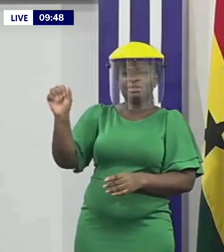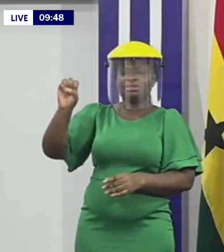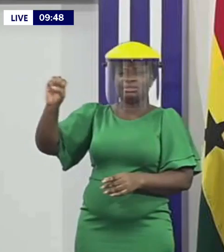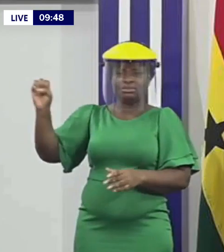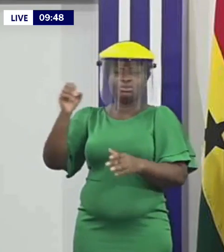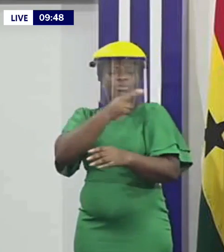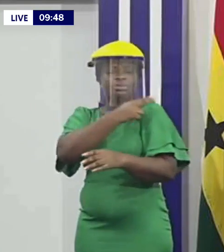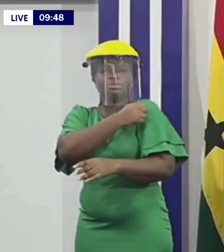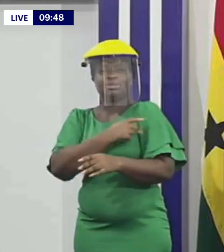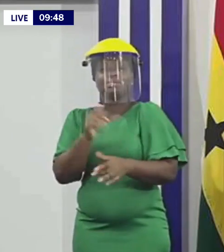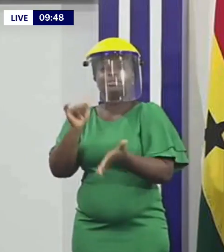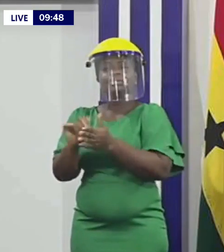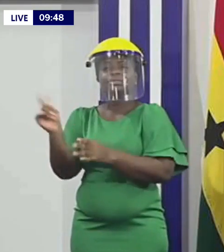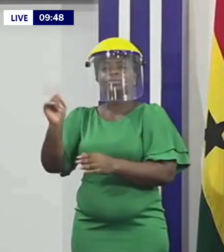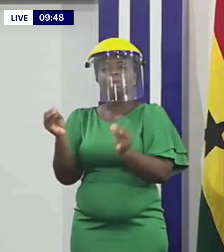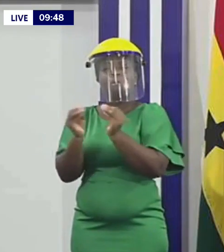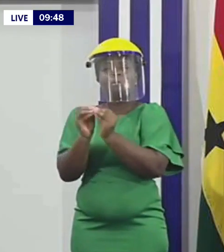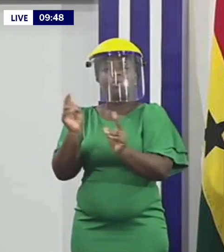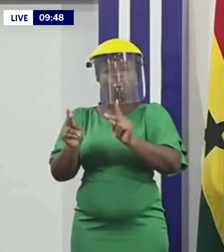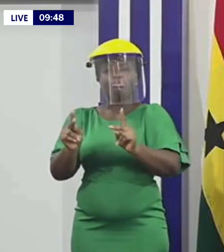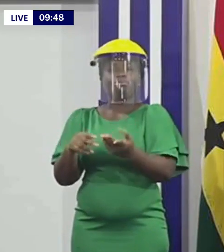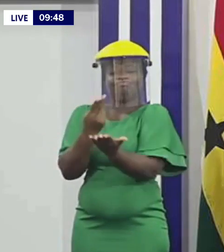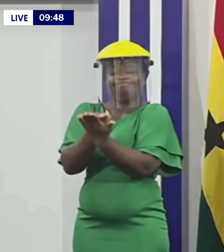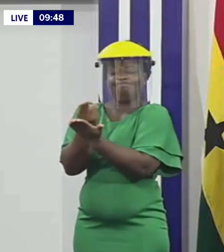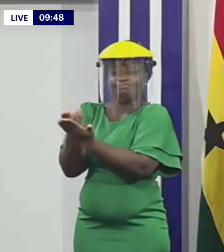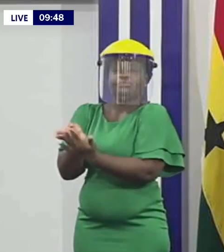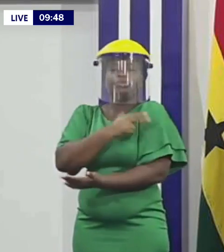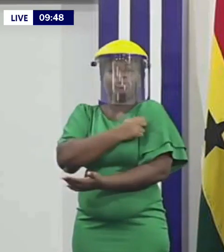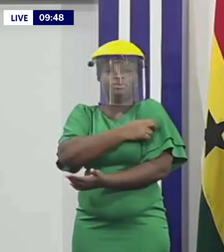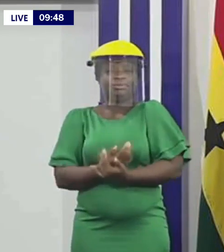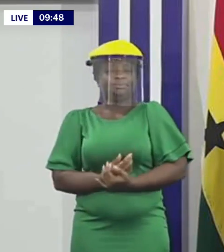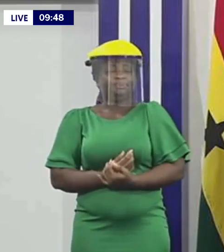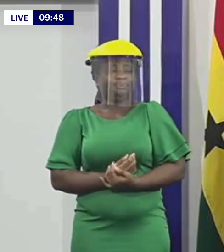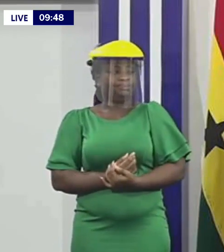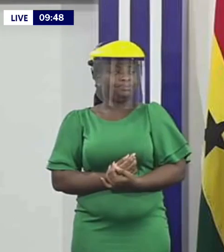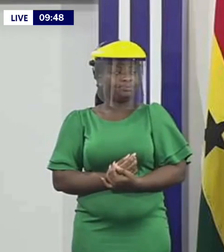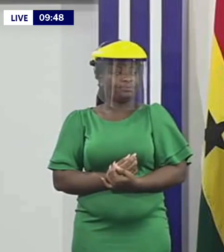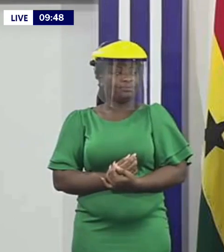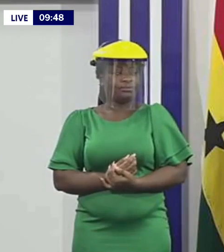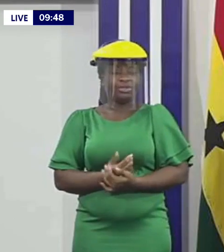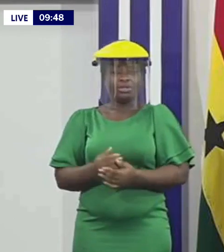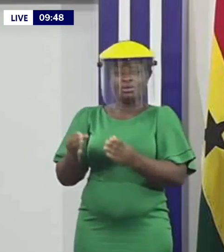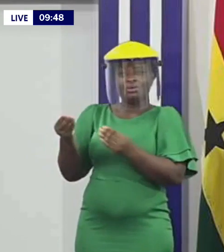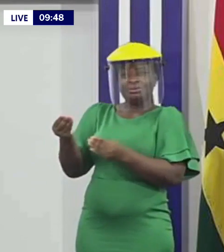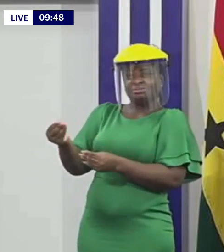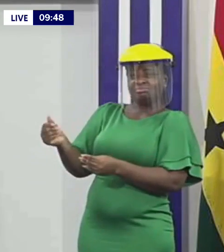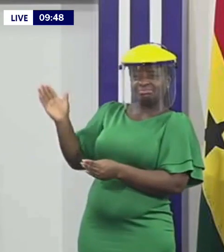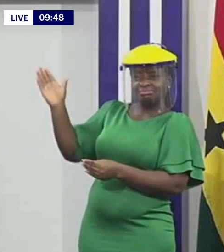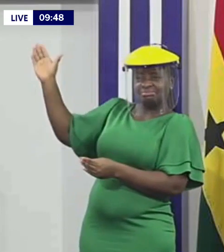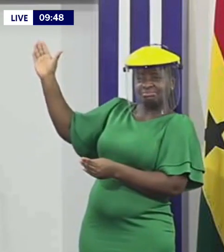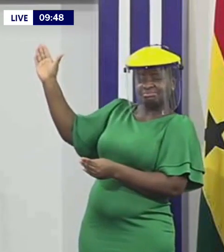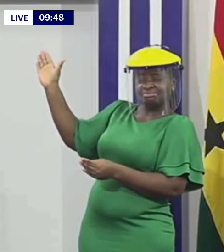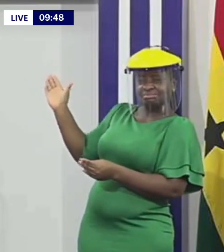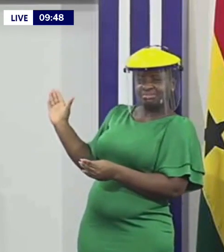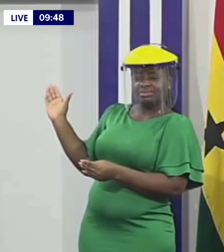we have the majority of the cases, and that is the situation that we have. The next few charts are where you have the old guide,